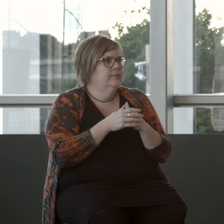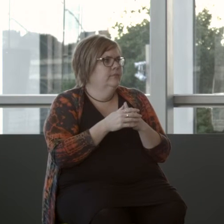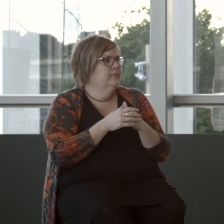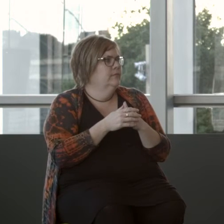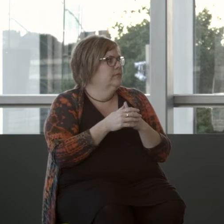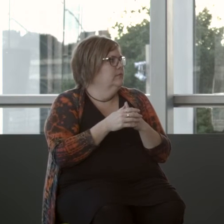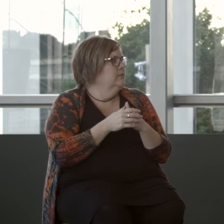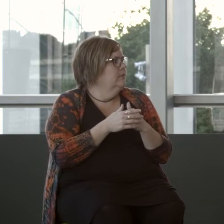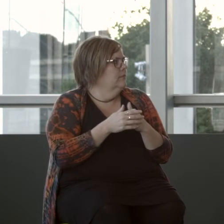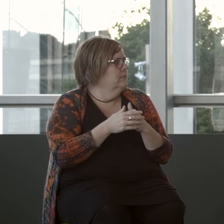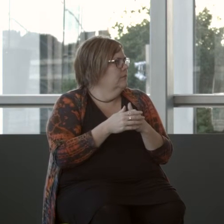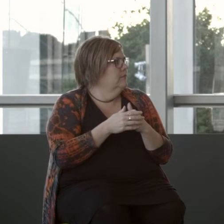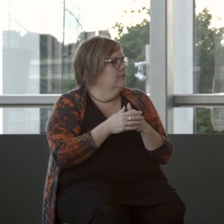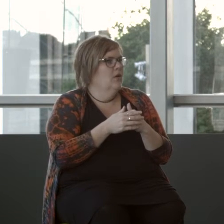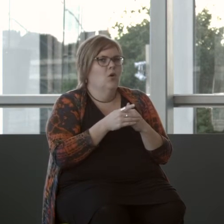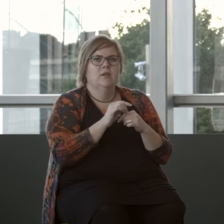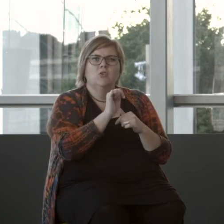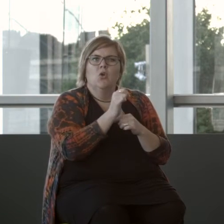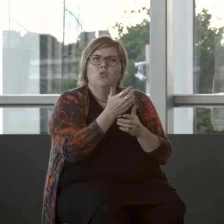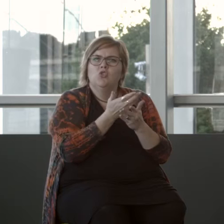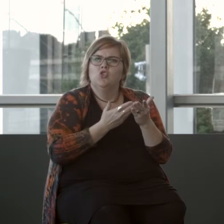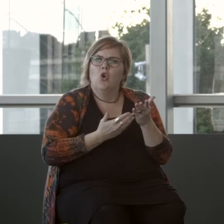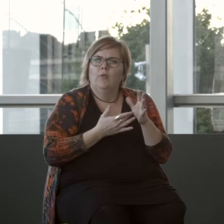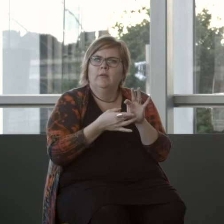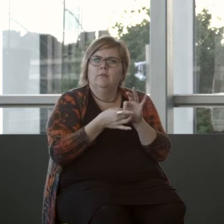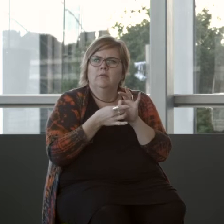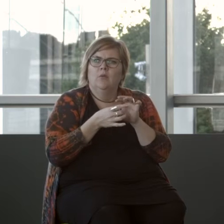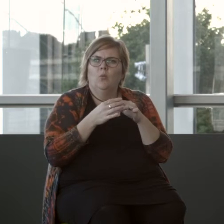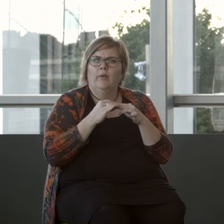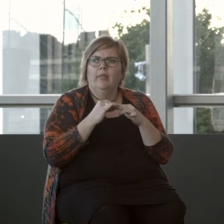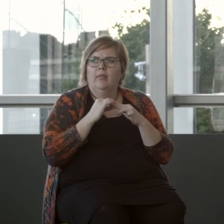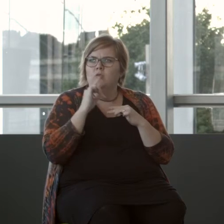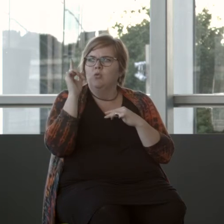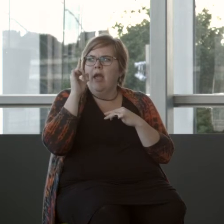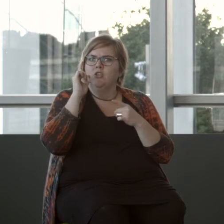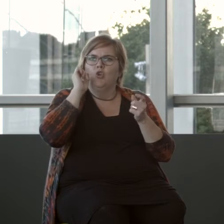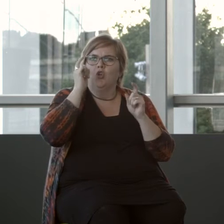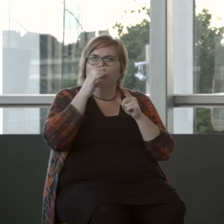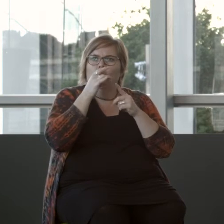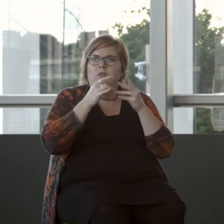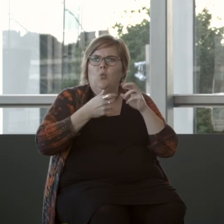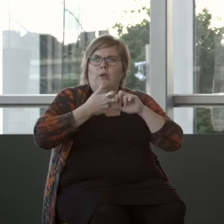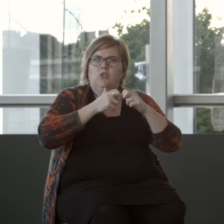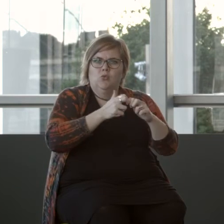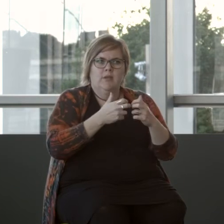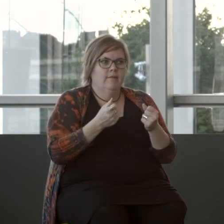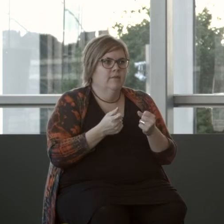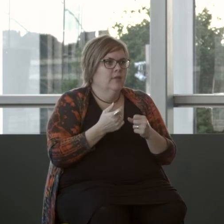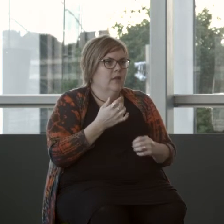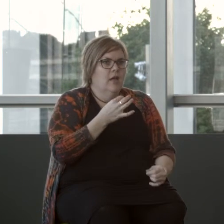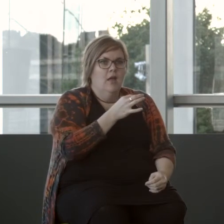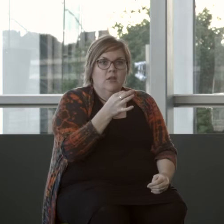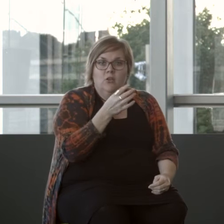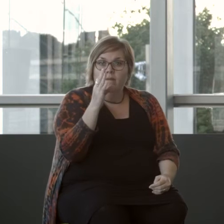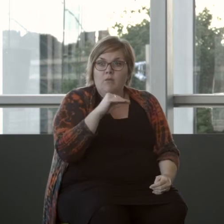does her story resonate with contemporary concerns? Sure. Is everybody from